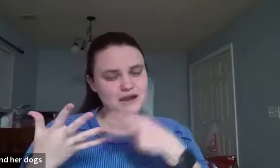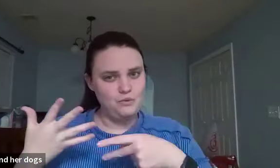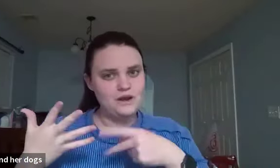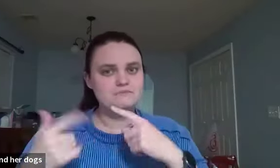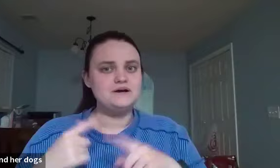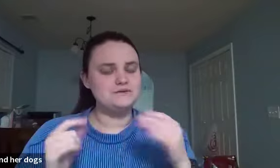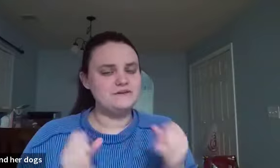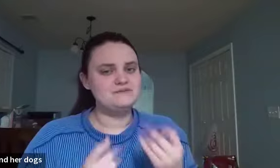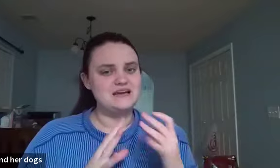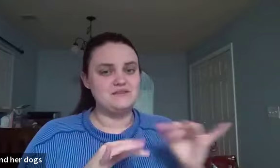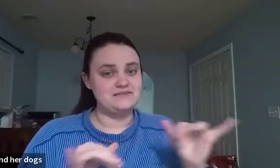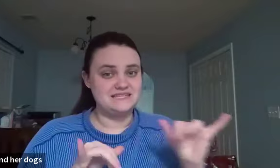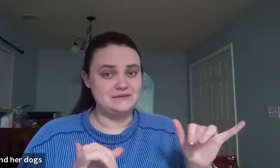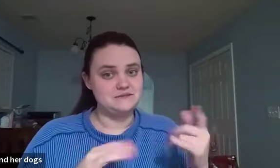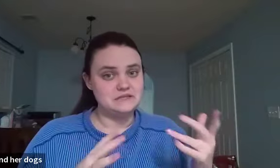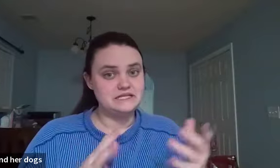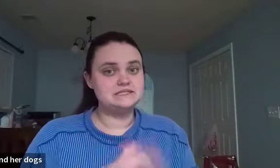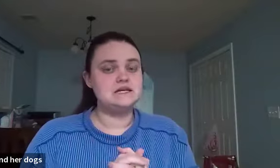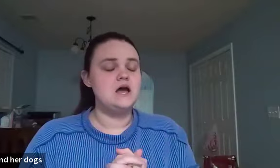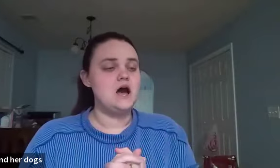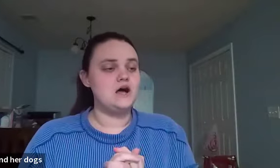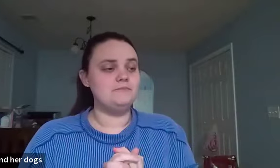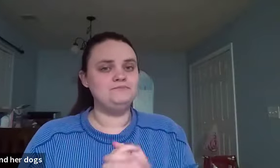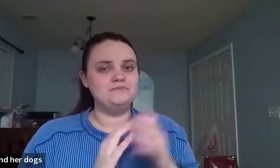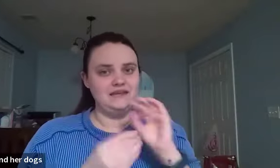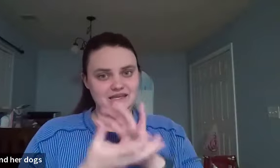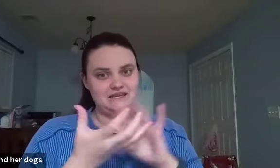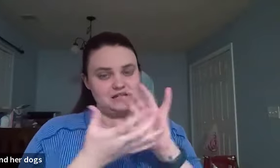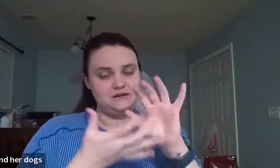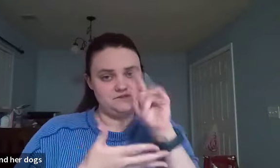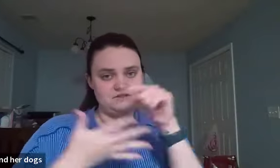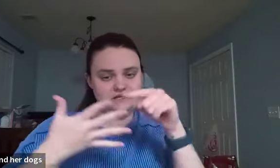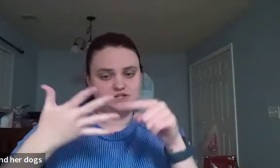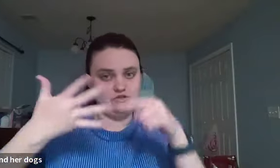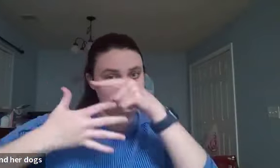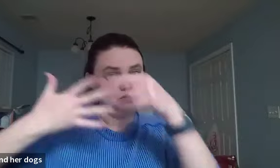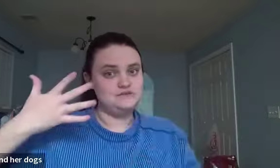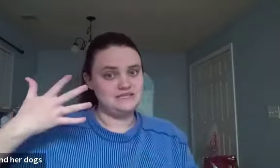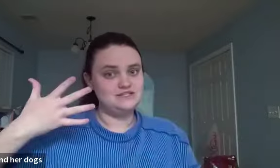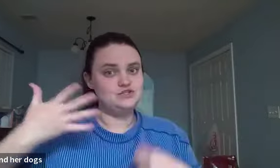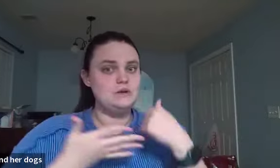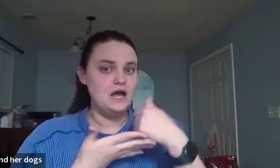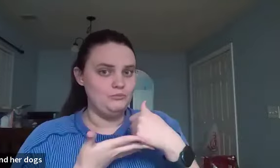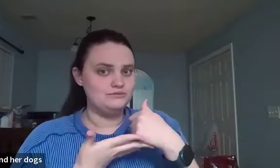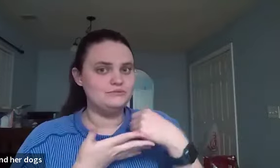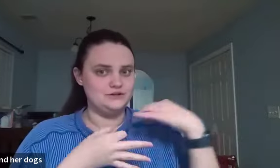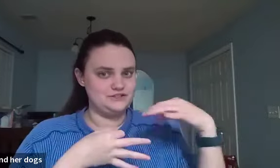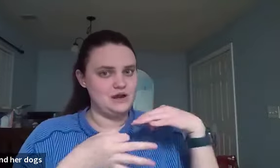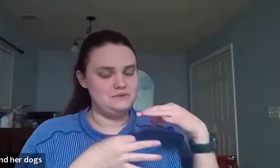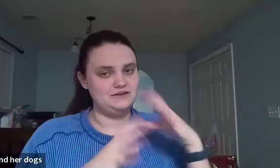have one. But for families that have a lot of the same siblings, it can get kind of confusing. And so you can use this to help when you're describing